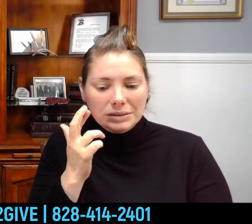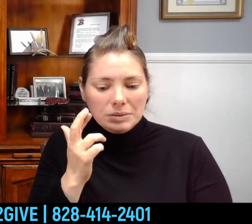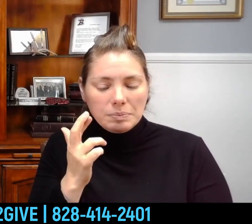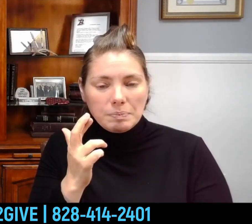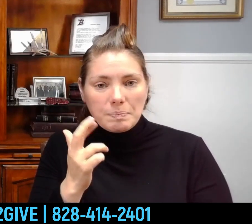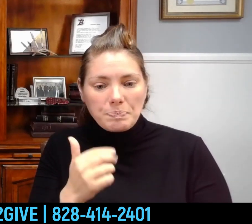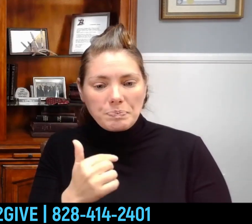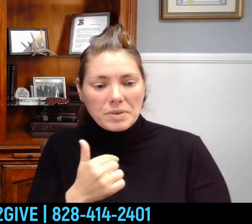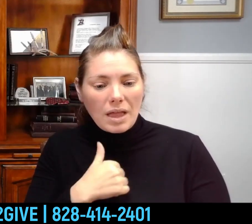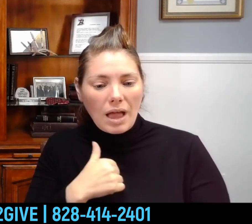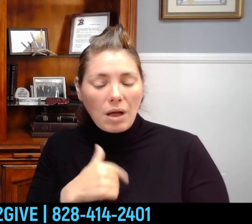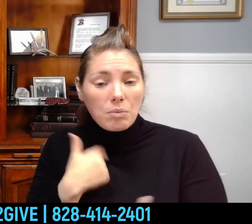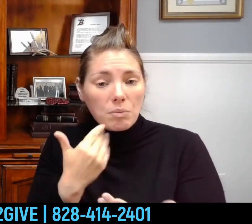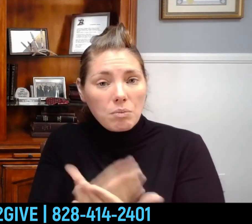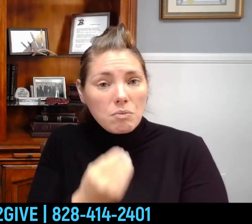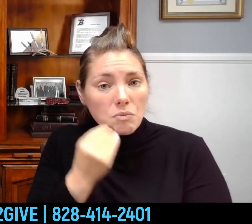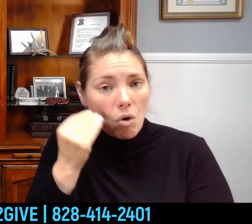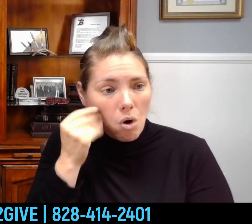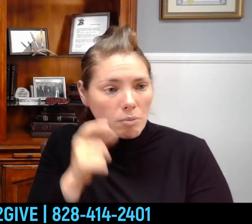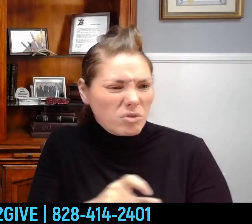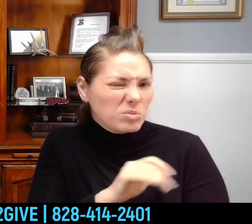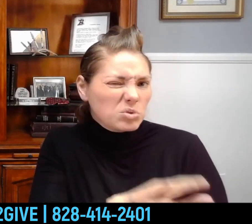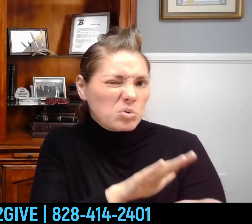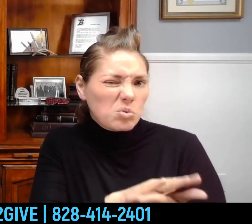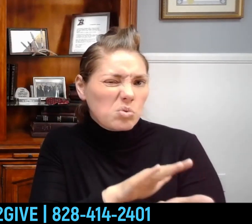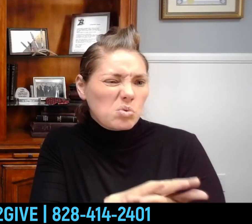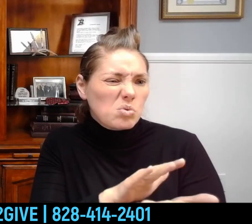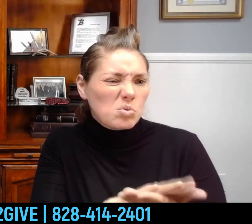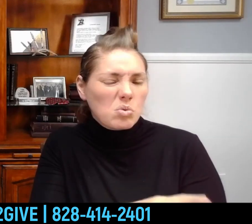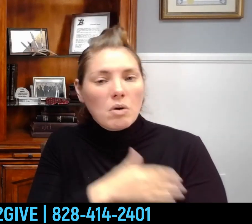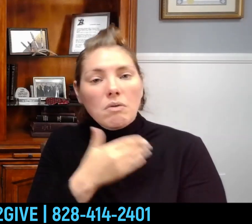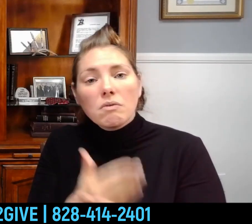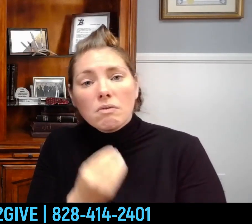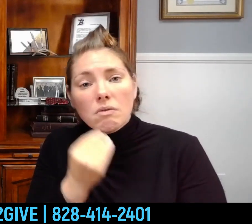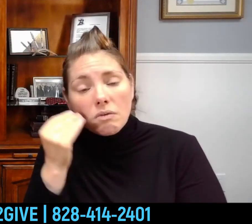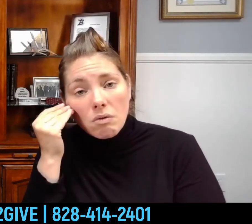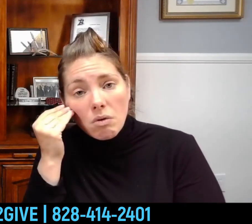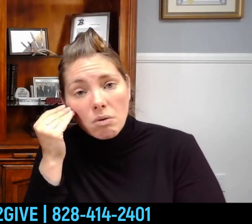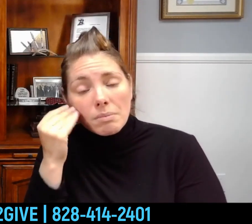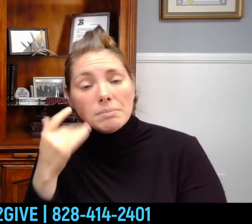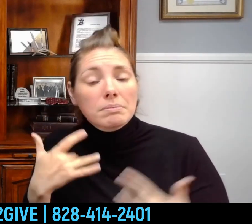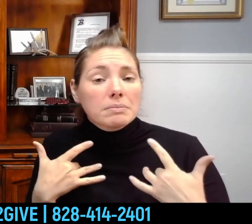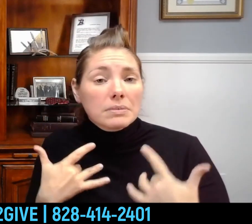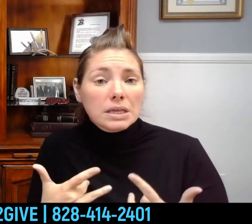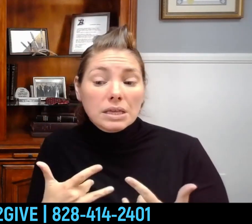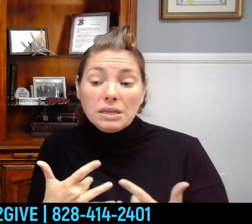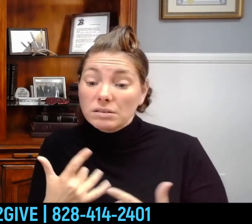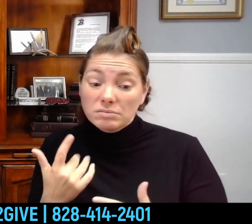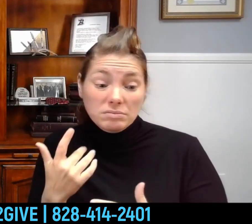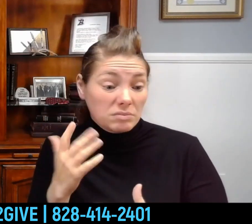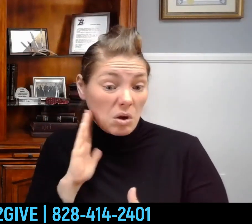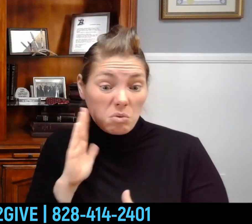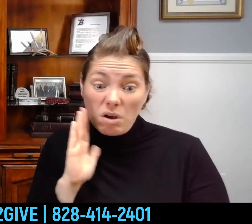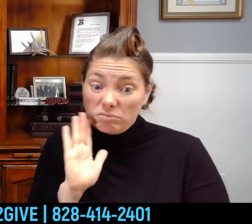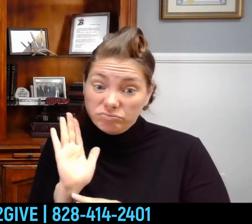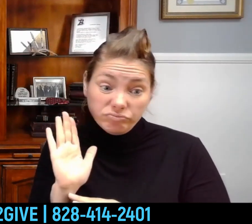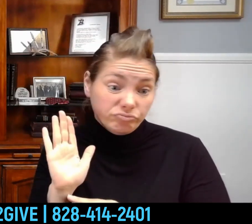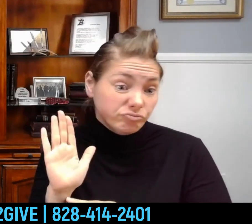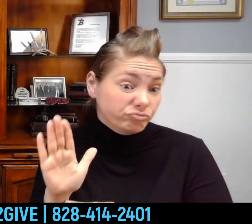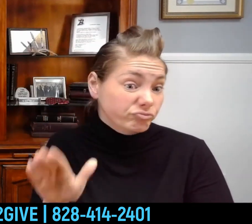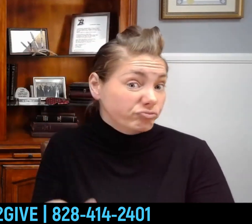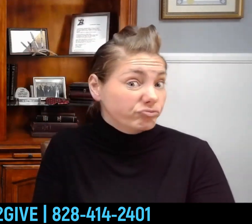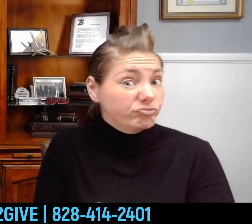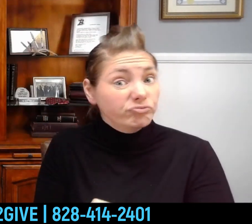when I come home from school in the afternoon, I would spend literally all night and all